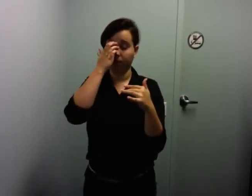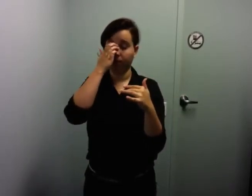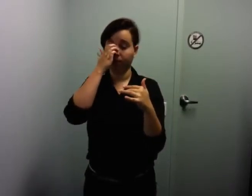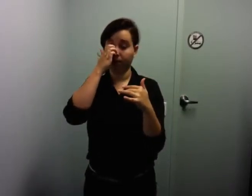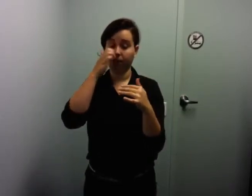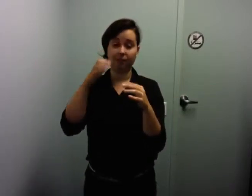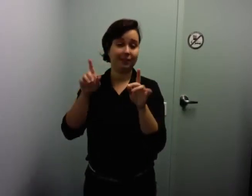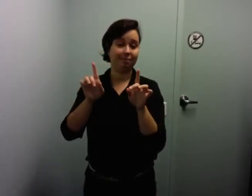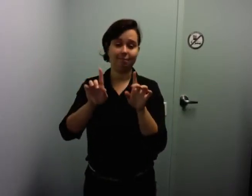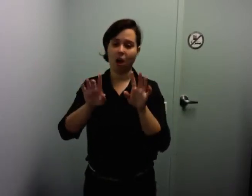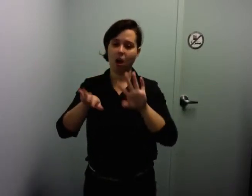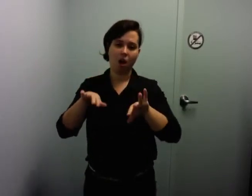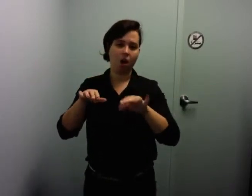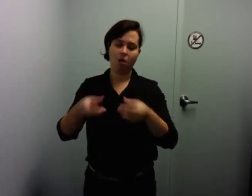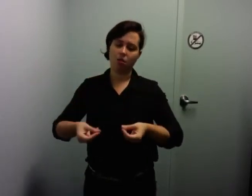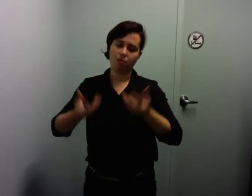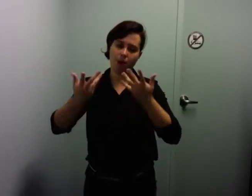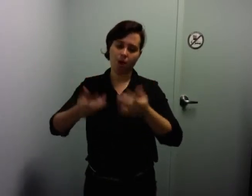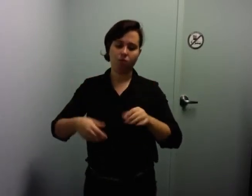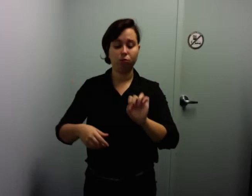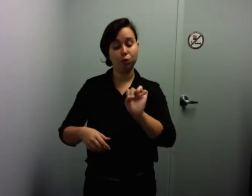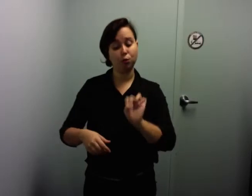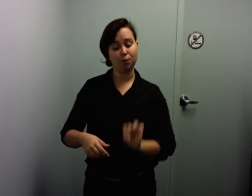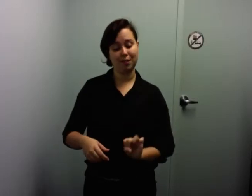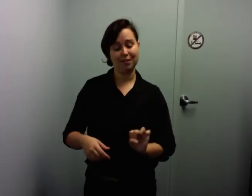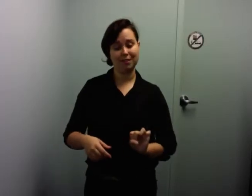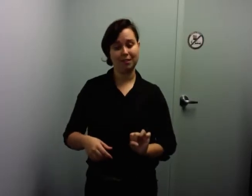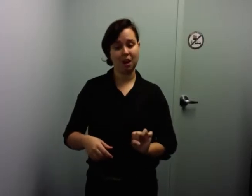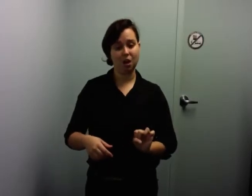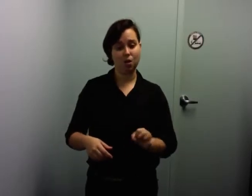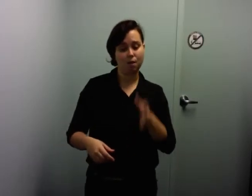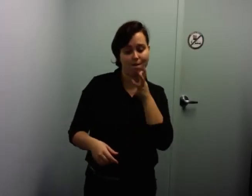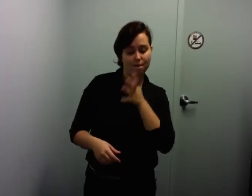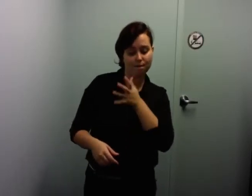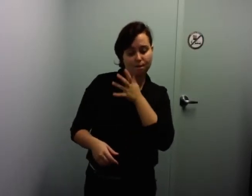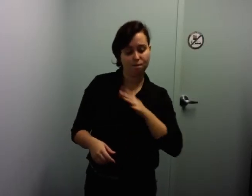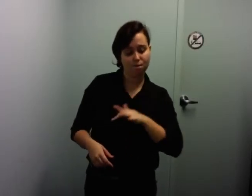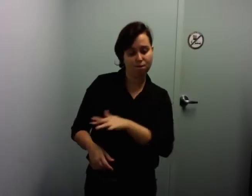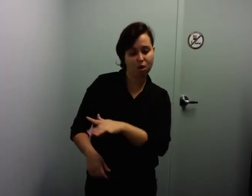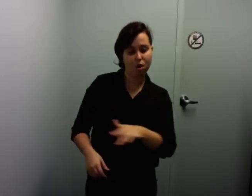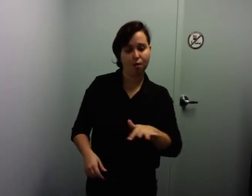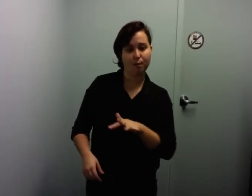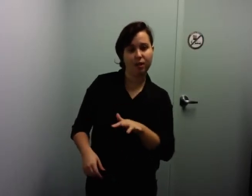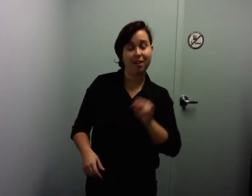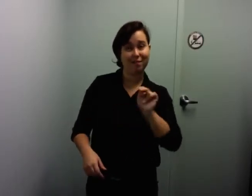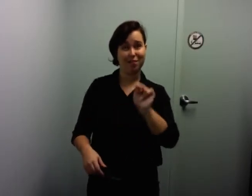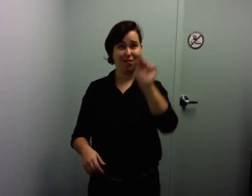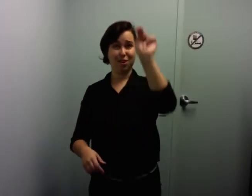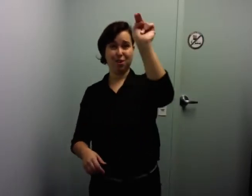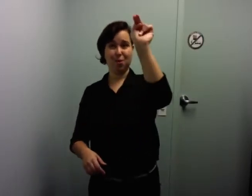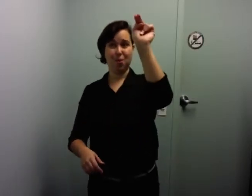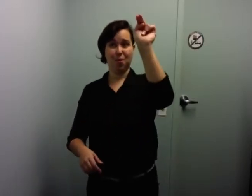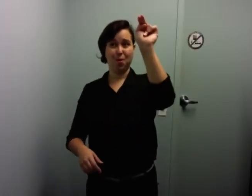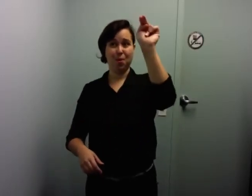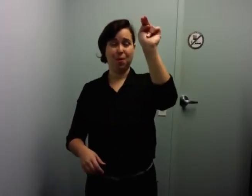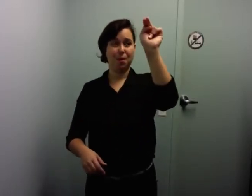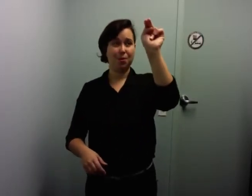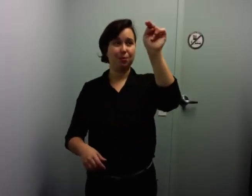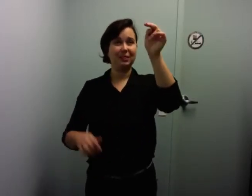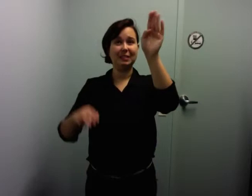increasingly industrialized. In fact, many would argue that's the reason the North was able to conquer the South. Tremendous industry. You